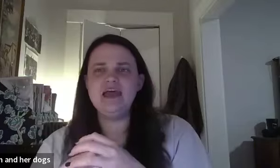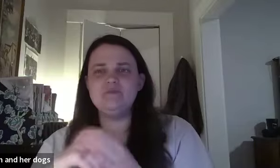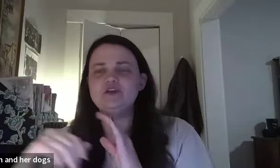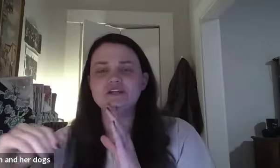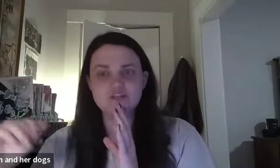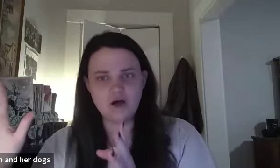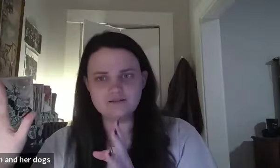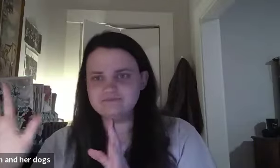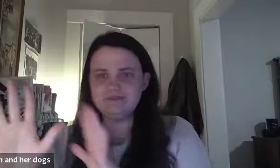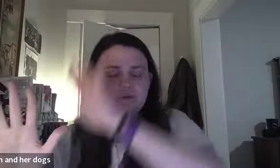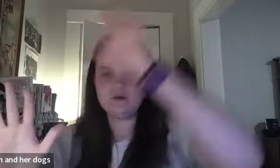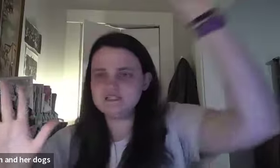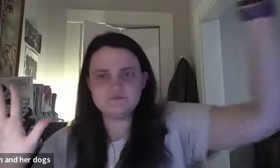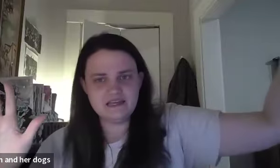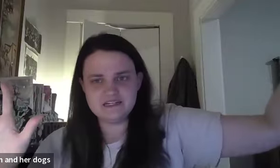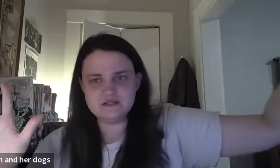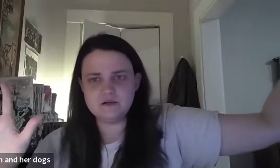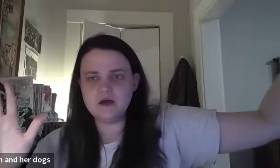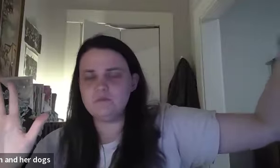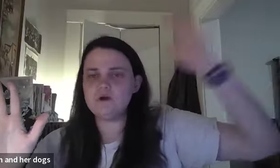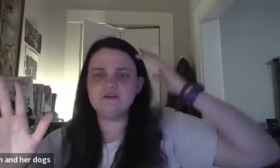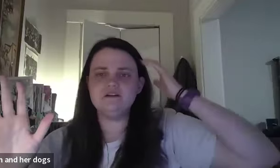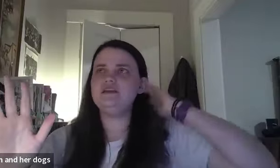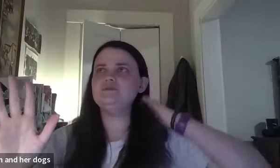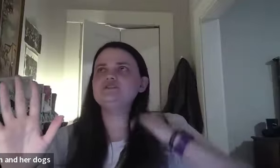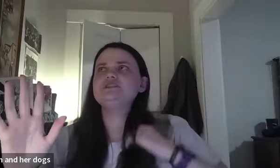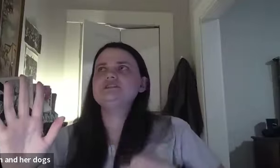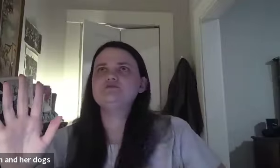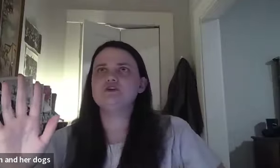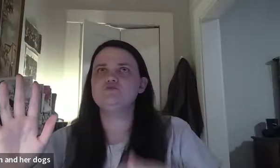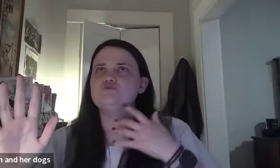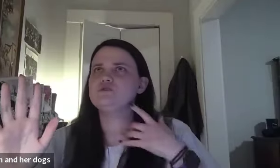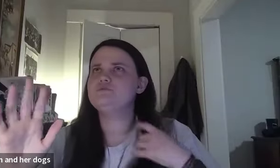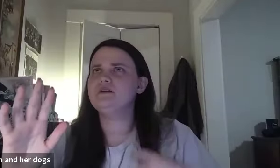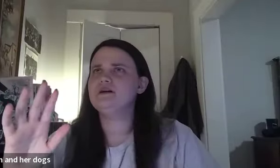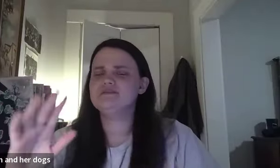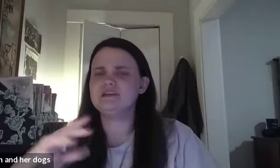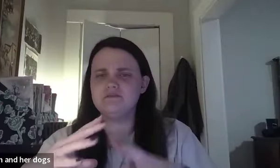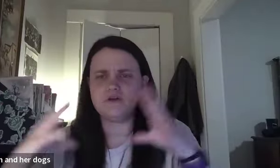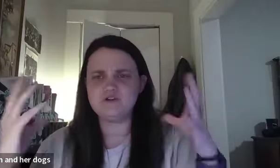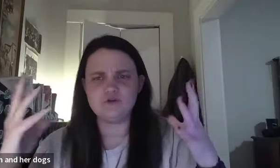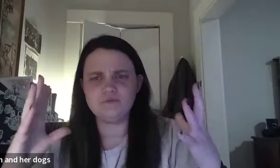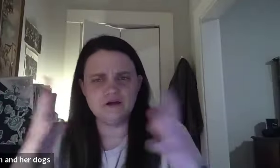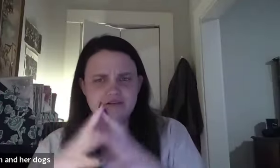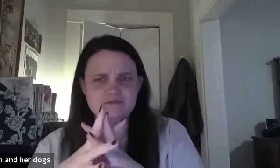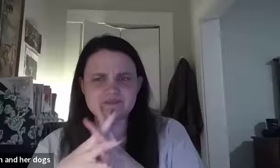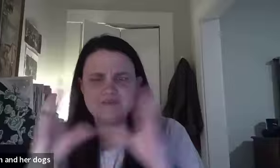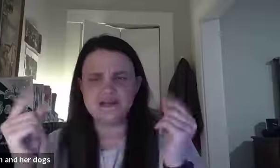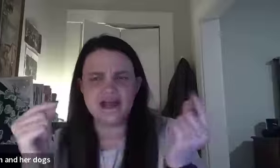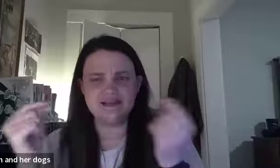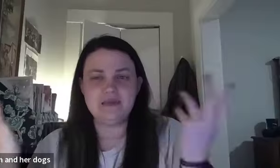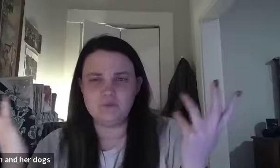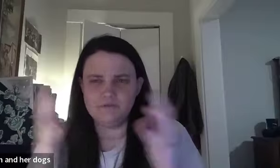and we couldn't talk. And it wasn't related to work or anything. It was just a different group. It was like a friend group party or some kind of game we were